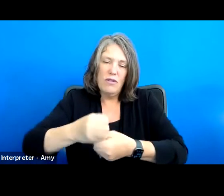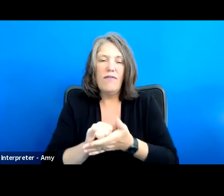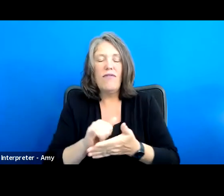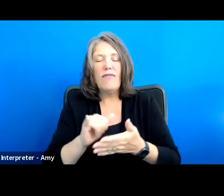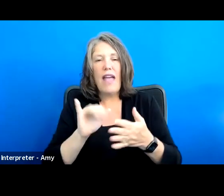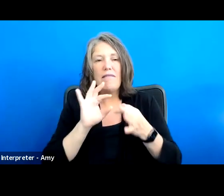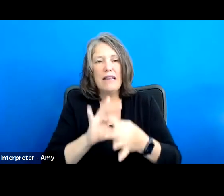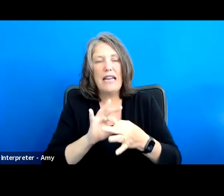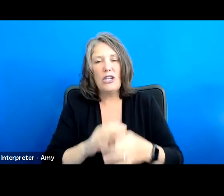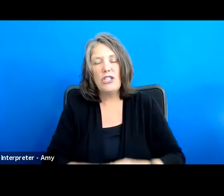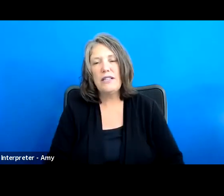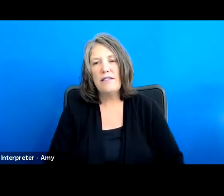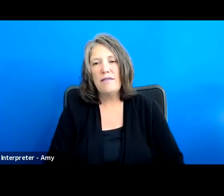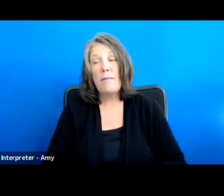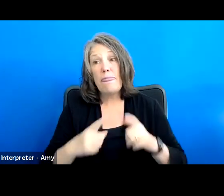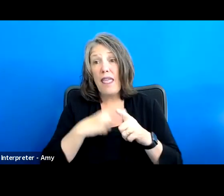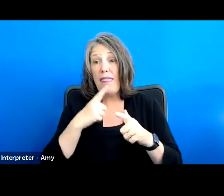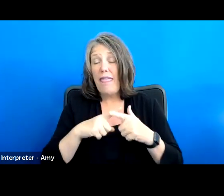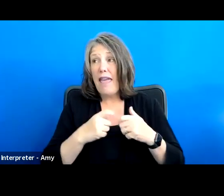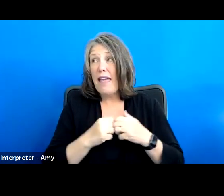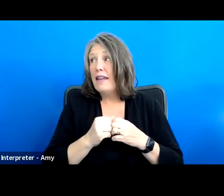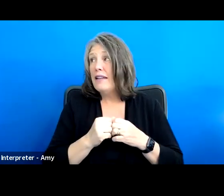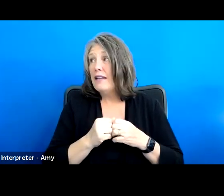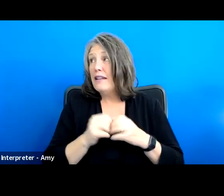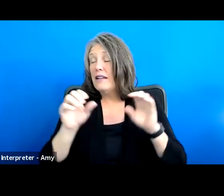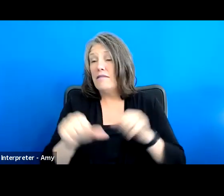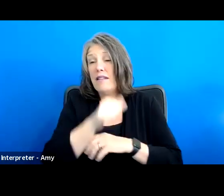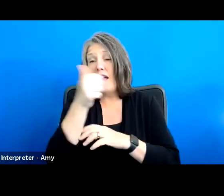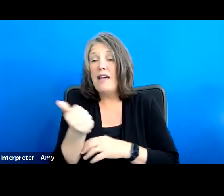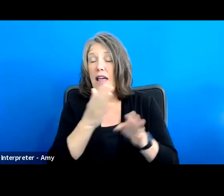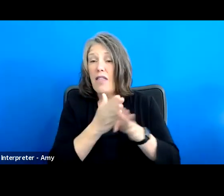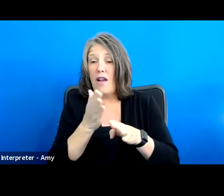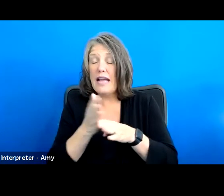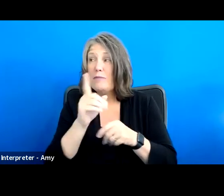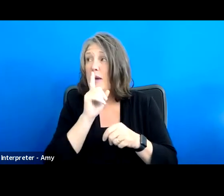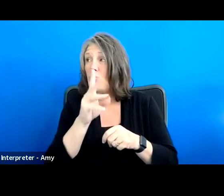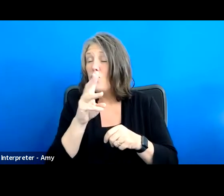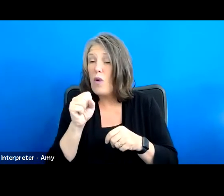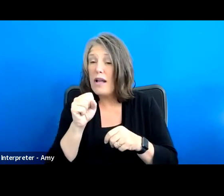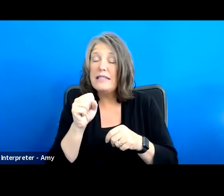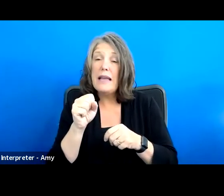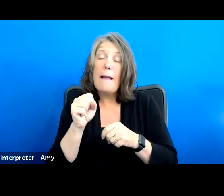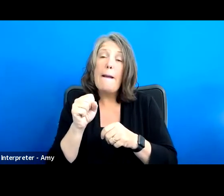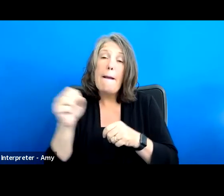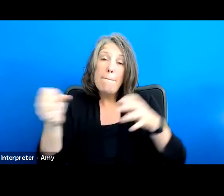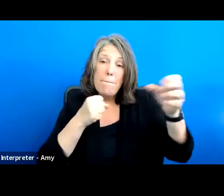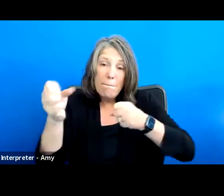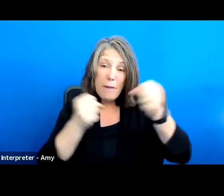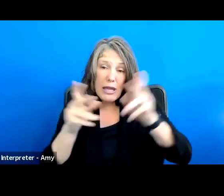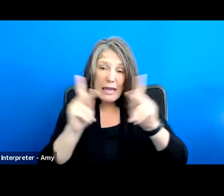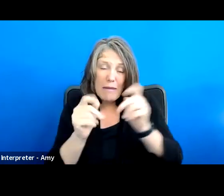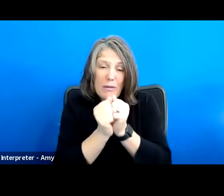connection. And then another aspect of it was pulling people